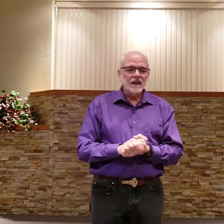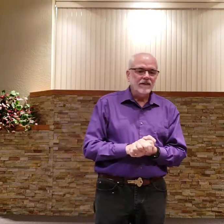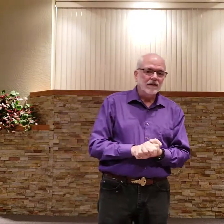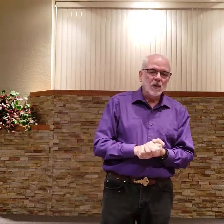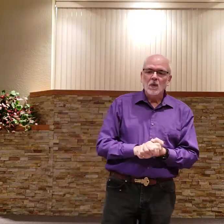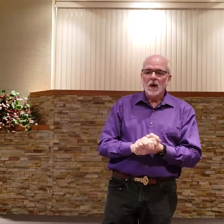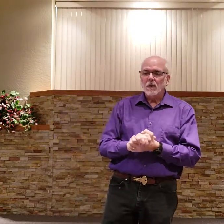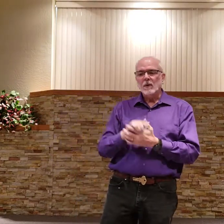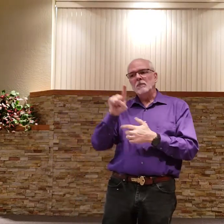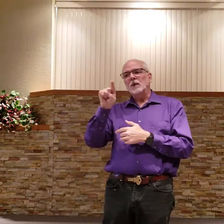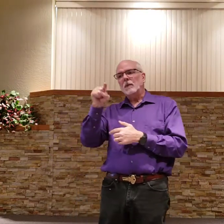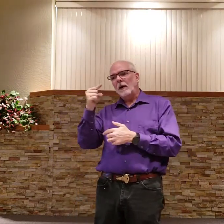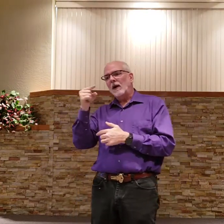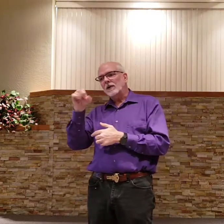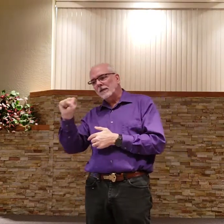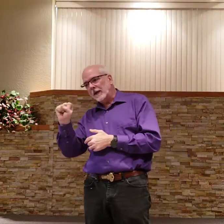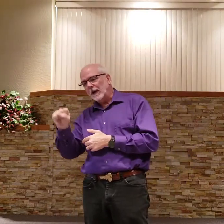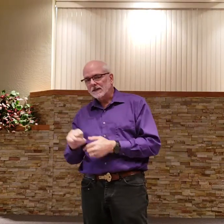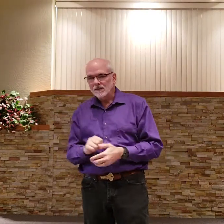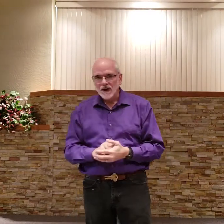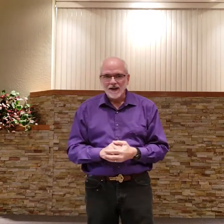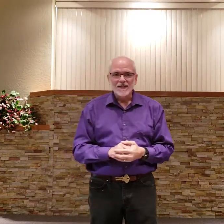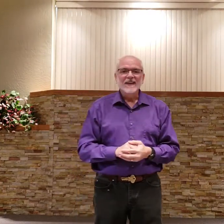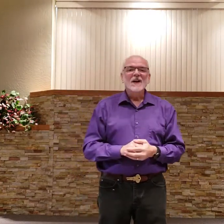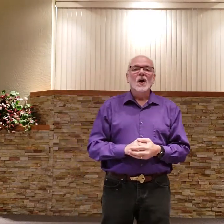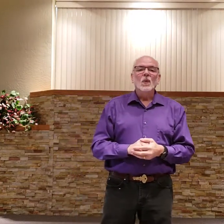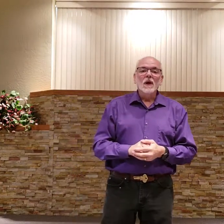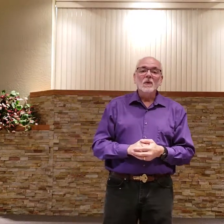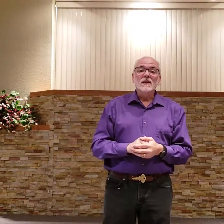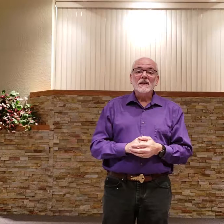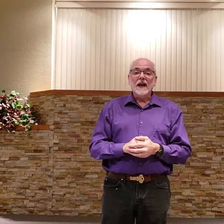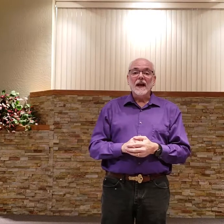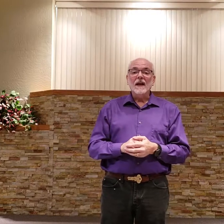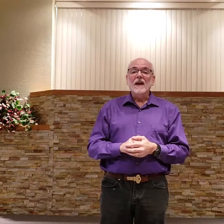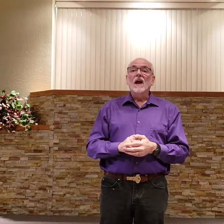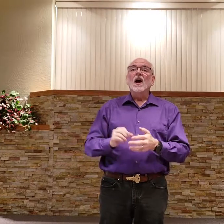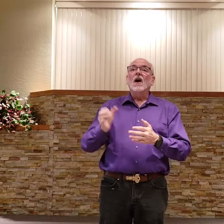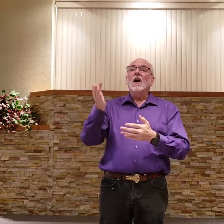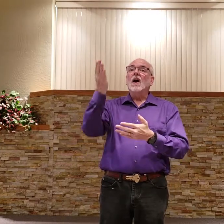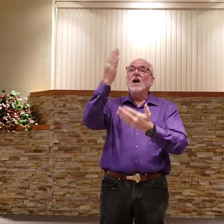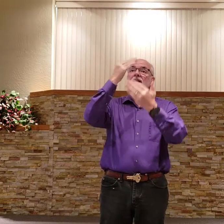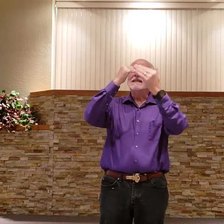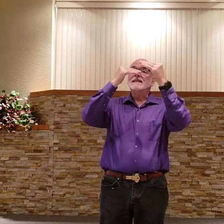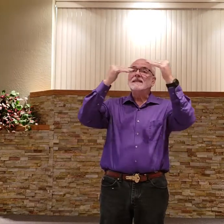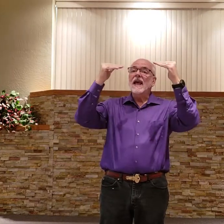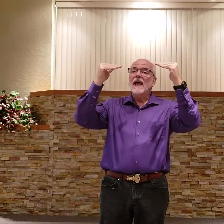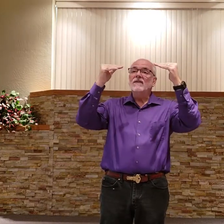even if we were, we wouldn't put apostrophe S, right? We would say, on